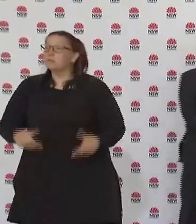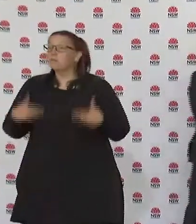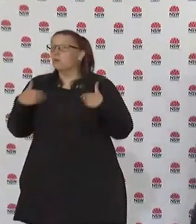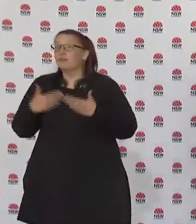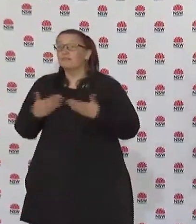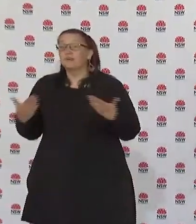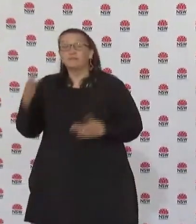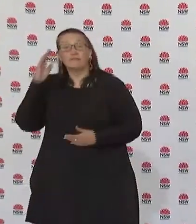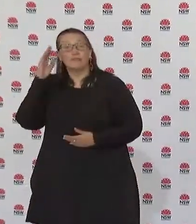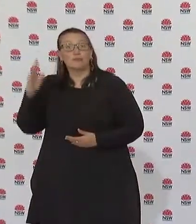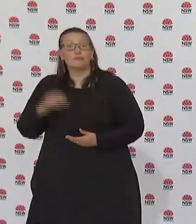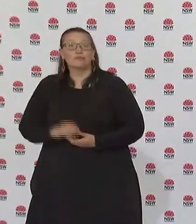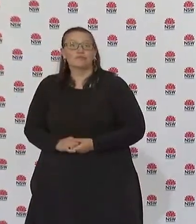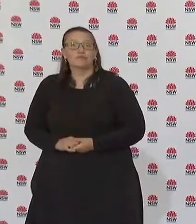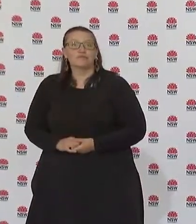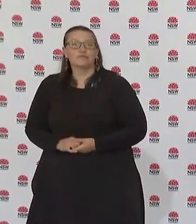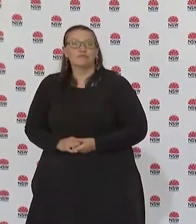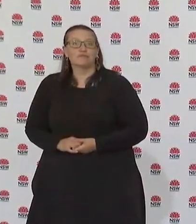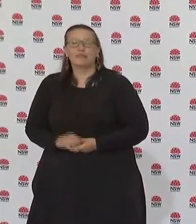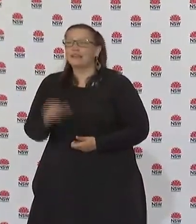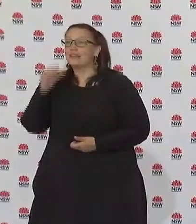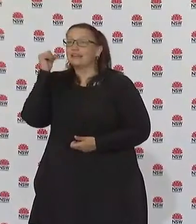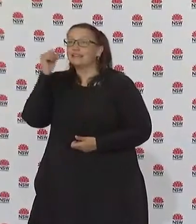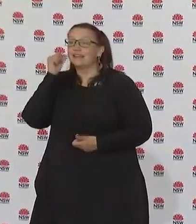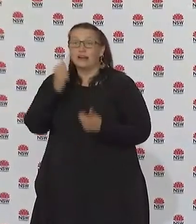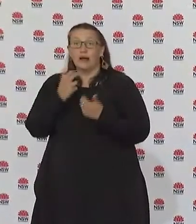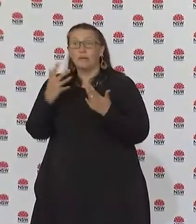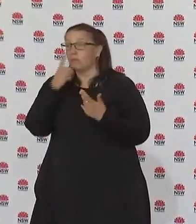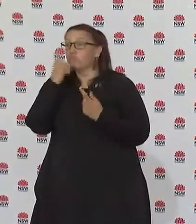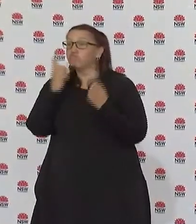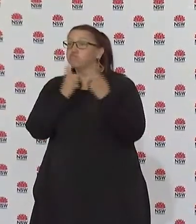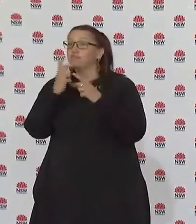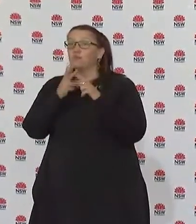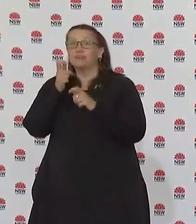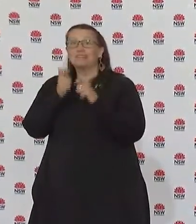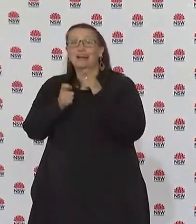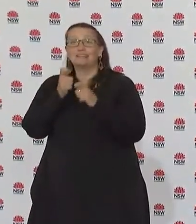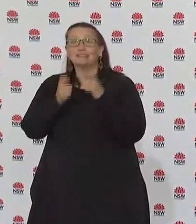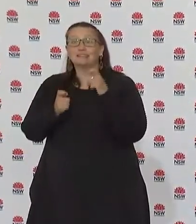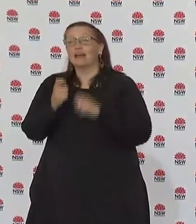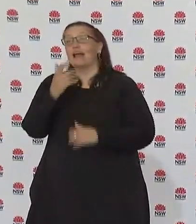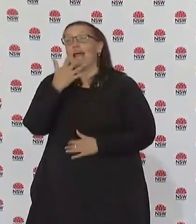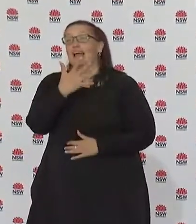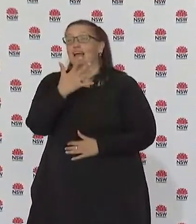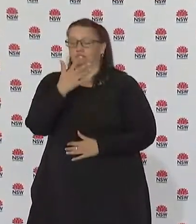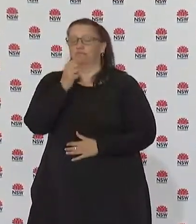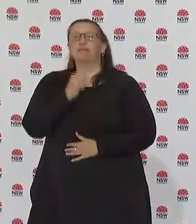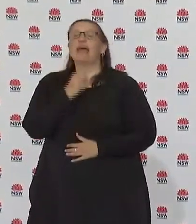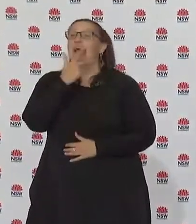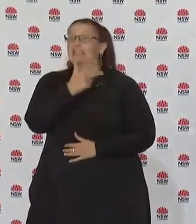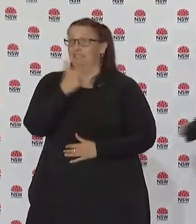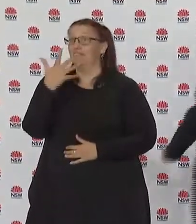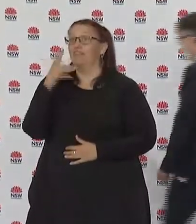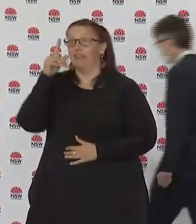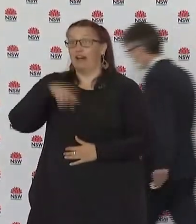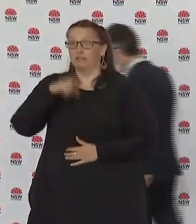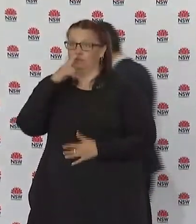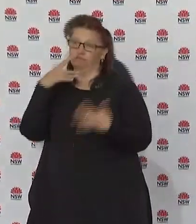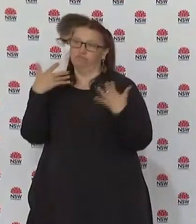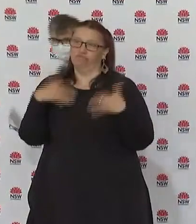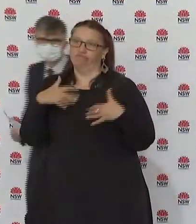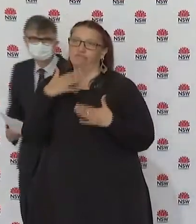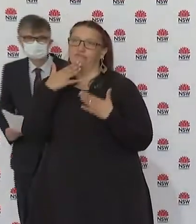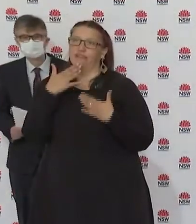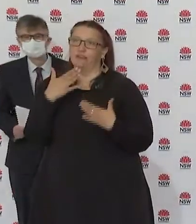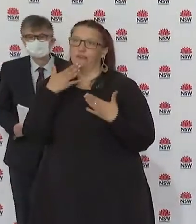Good morning, everybody. We had 85,000 tests to 8 p.m. last night. Thank you to all those citizens who keep coming forward to getting